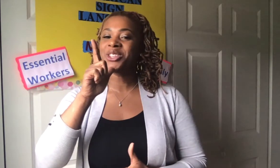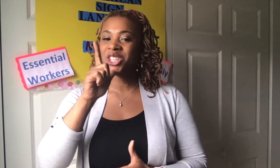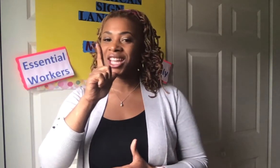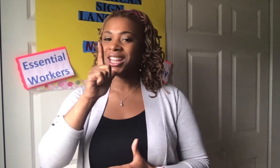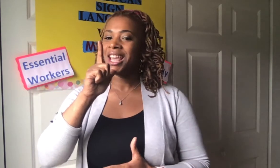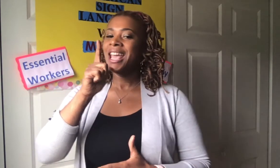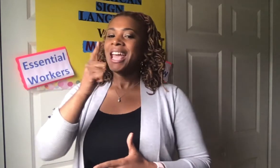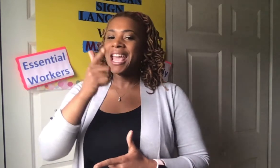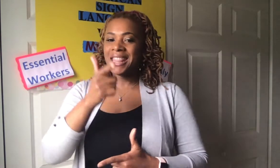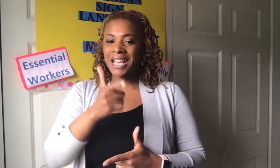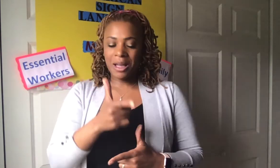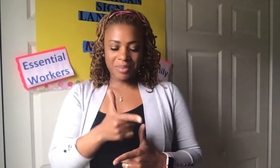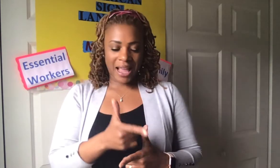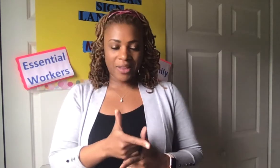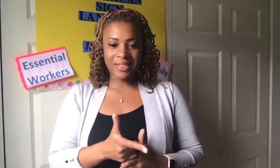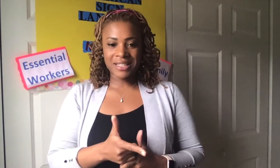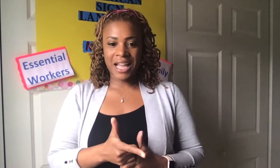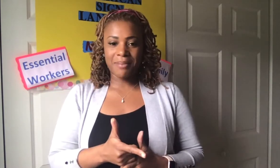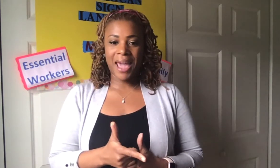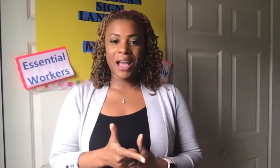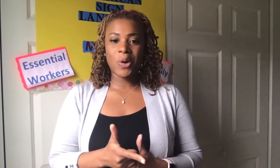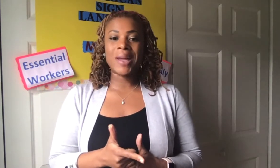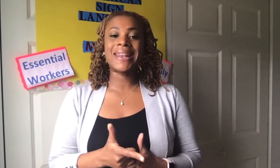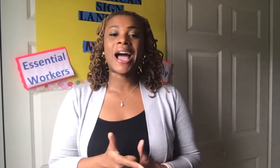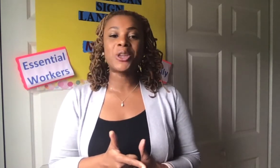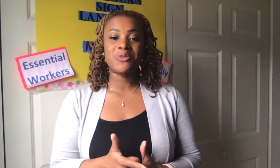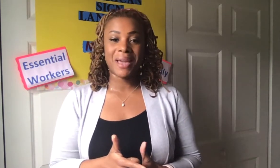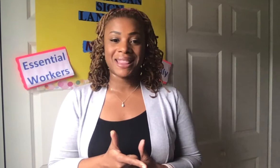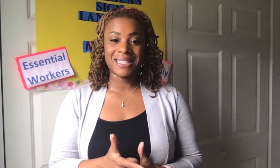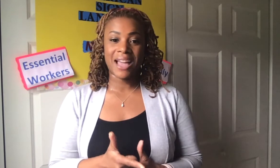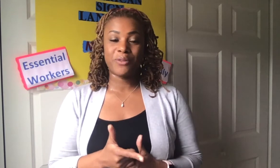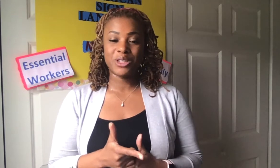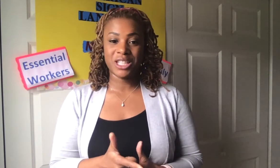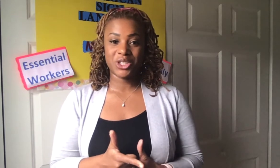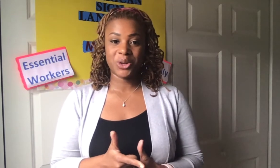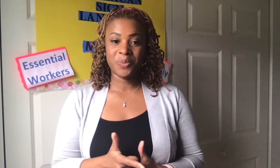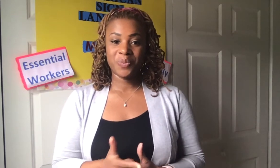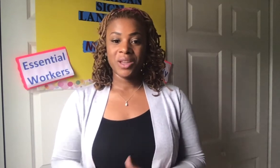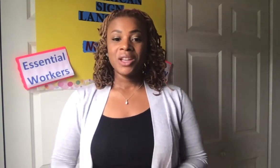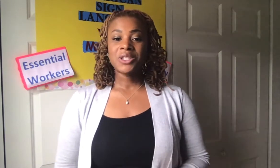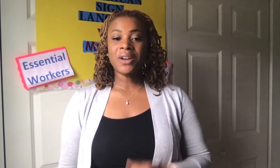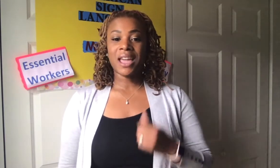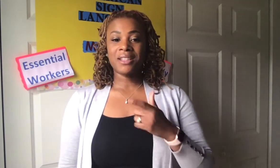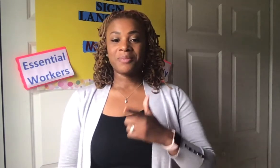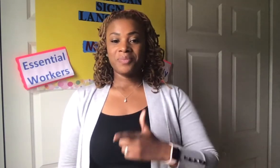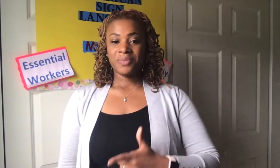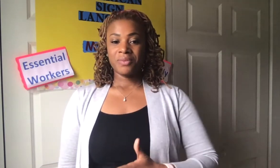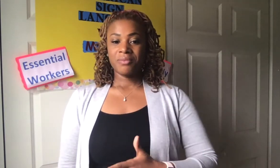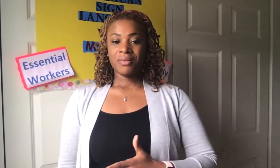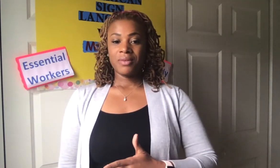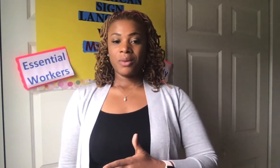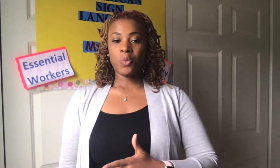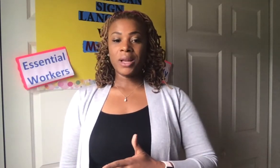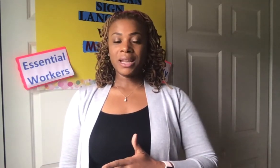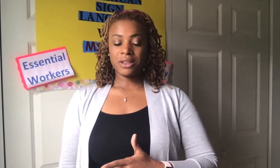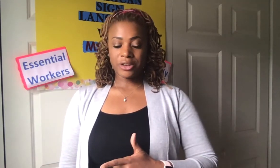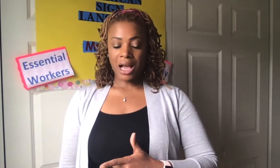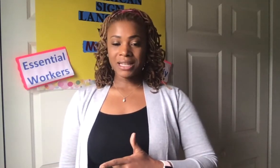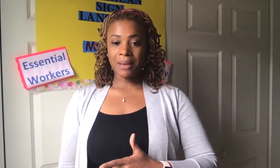chin and then come down at the same angle, and now you've made the sign for sister. So again, your non-dominant hand